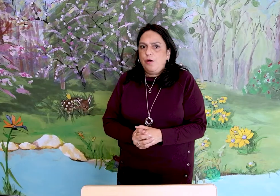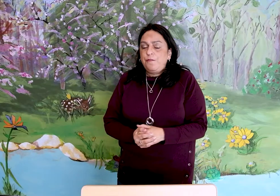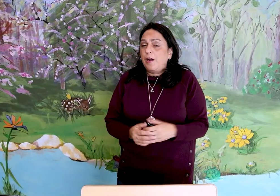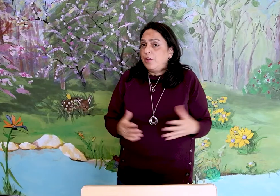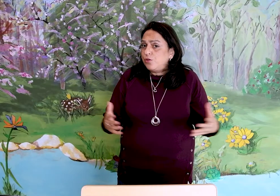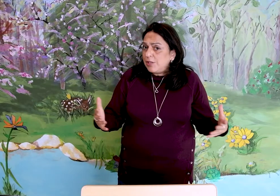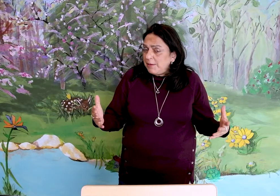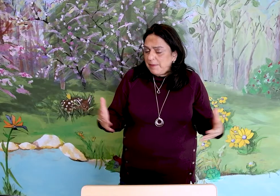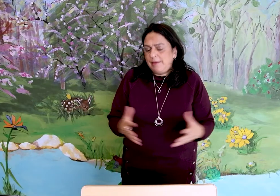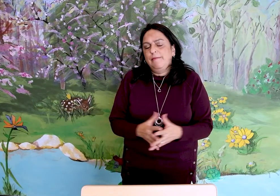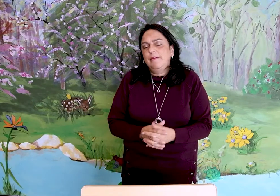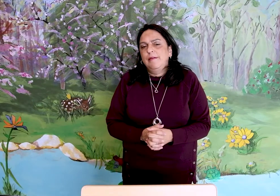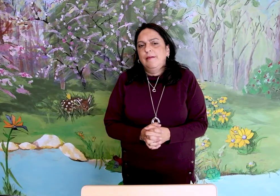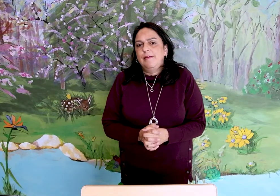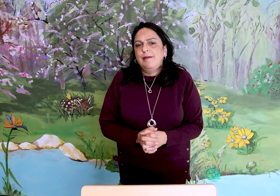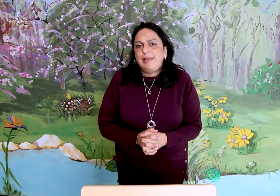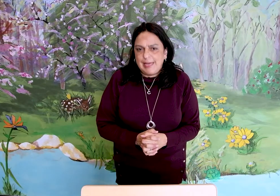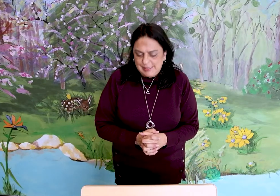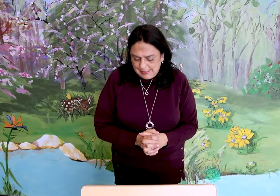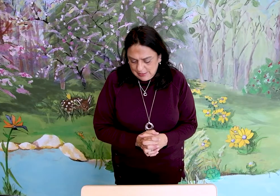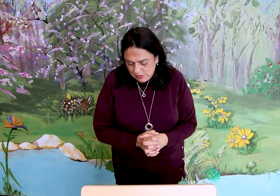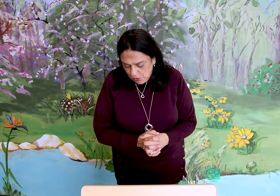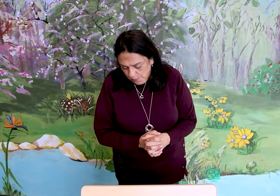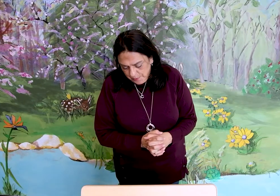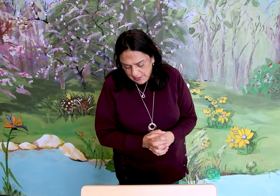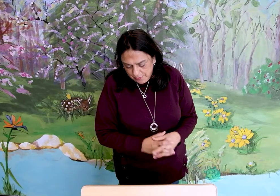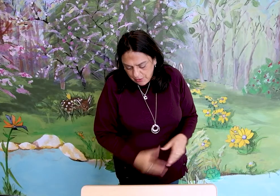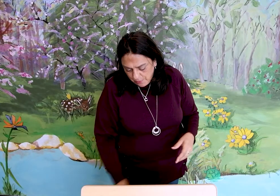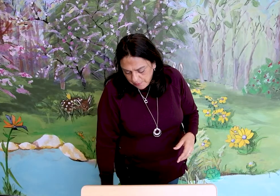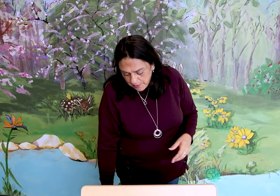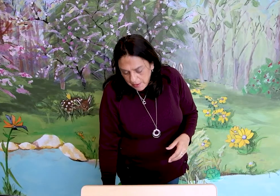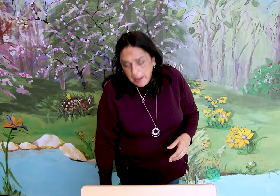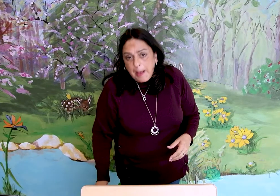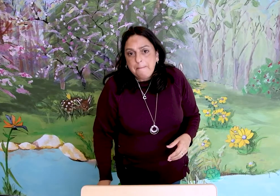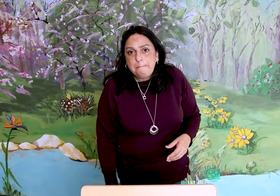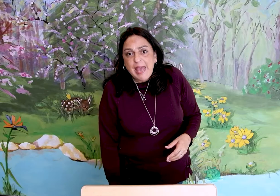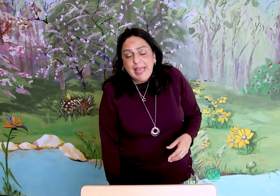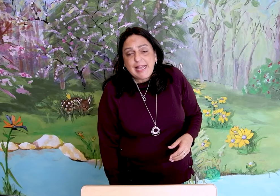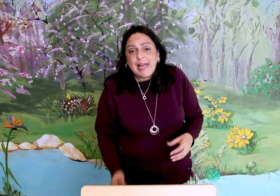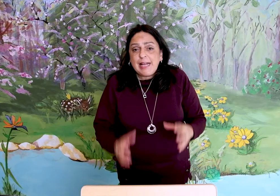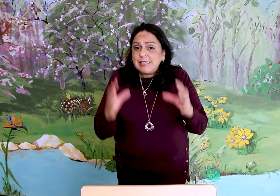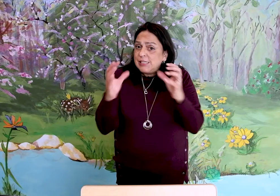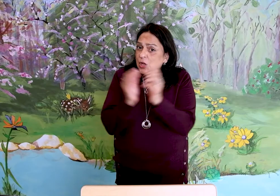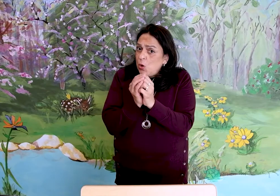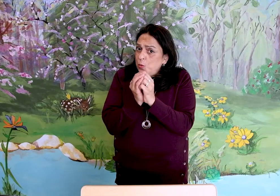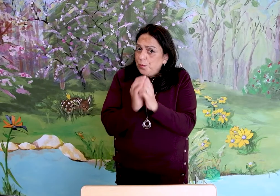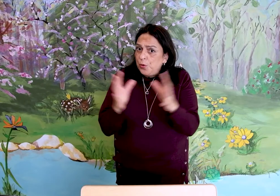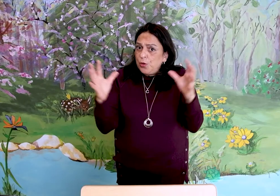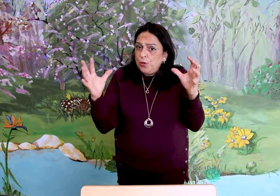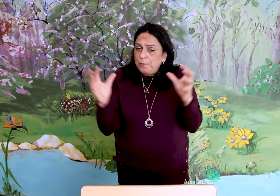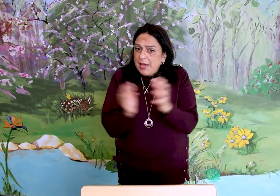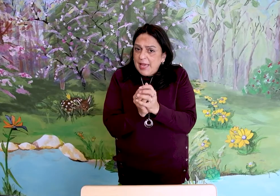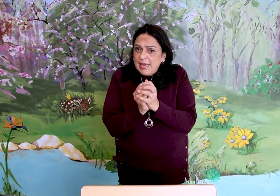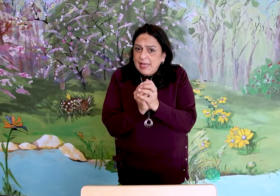Are You Sleeping? Yes, so here we go. Make a snowball, make